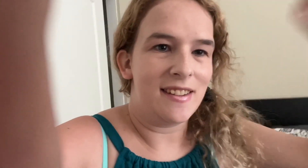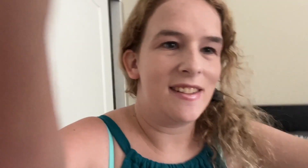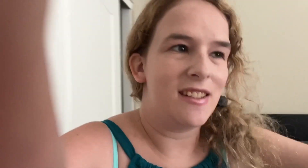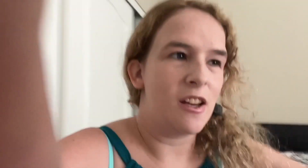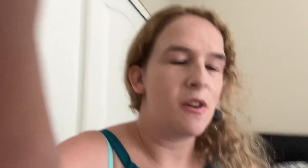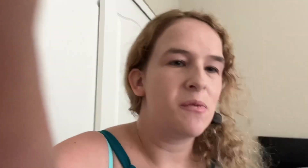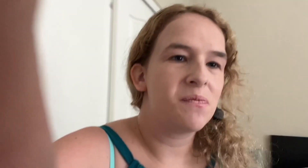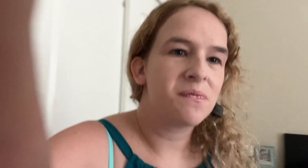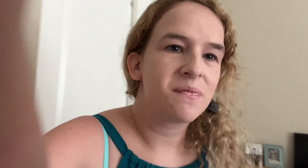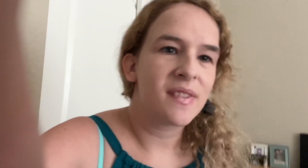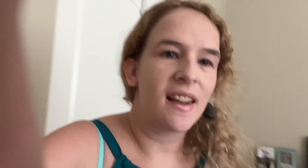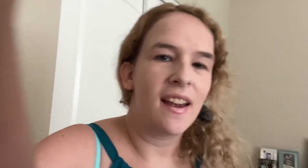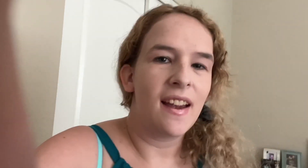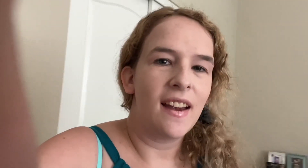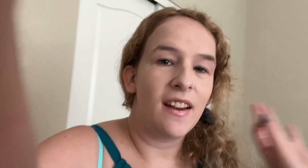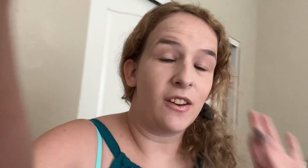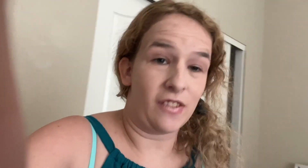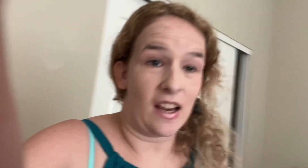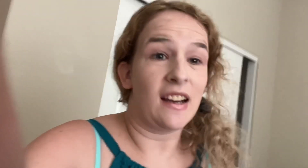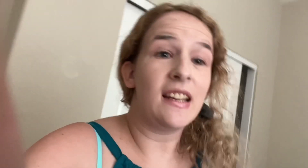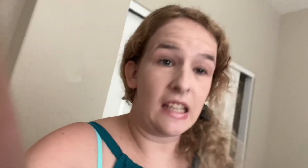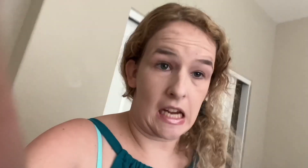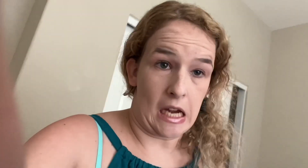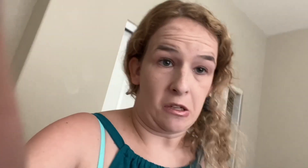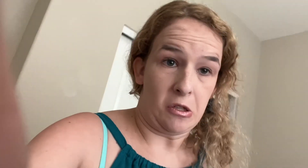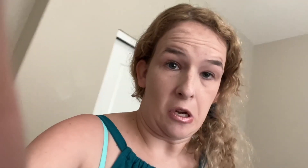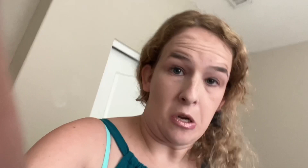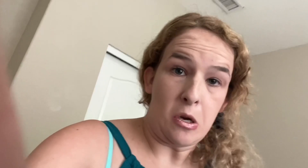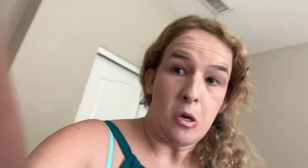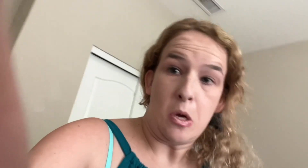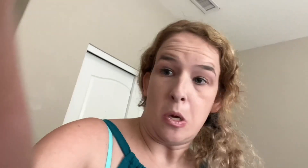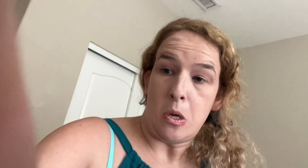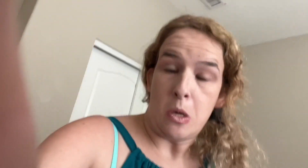And if I get